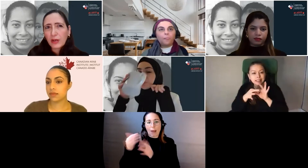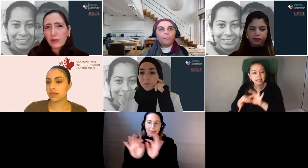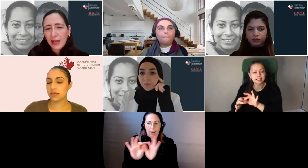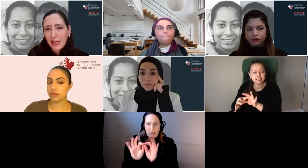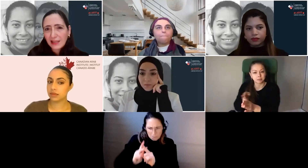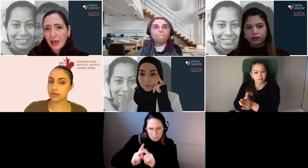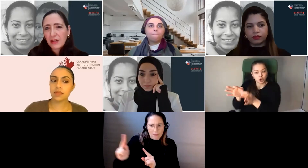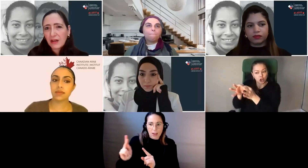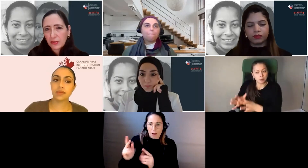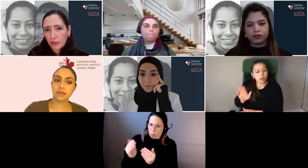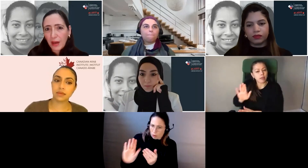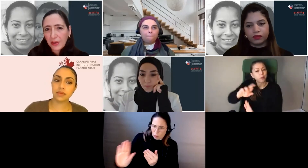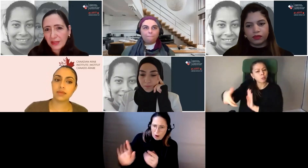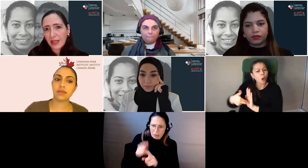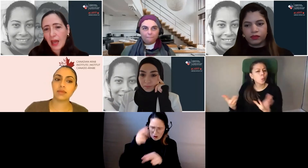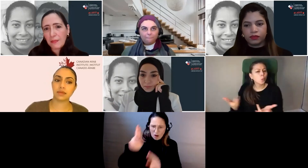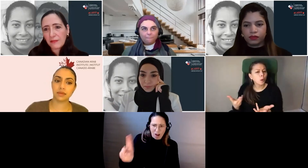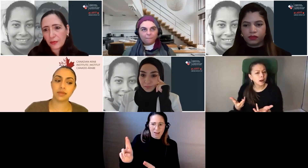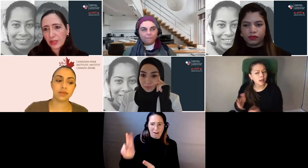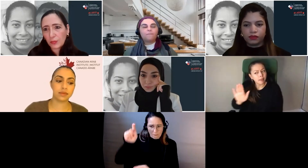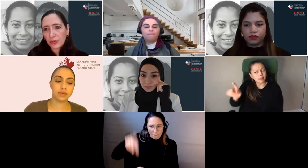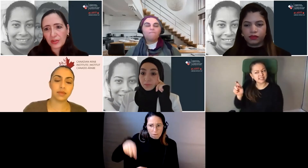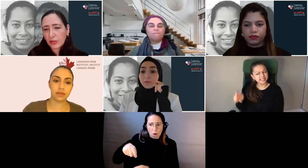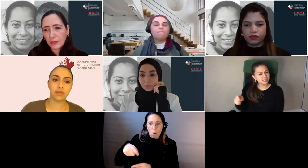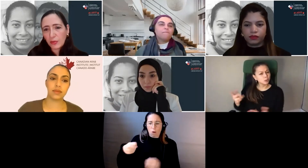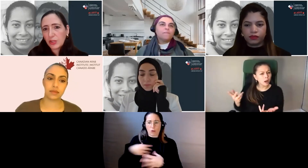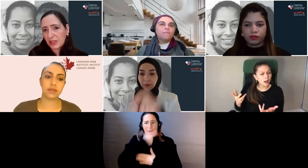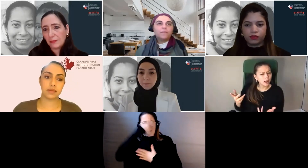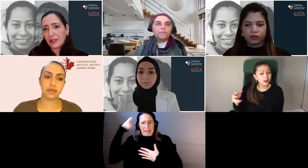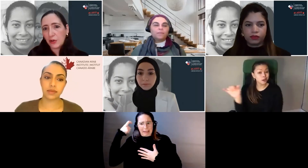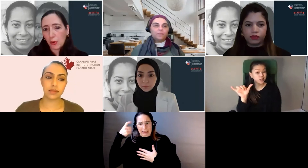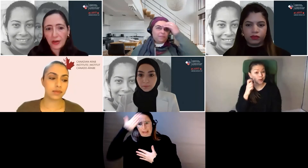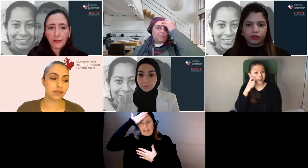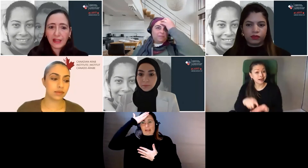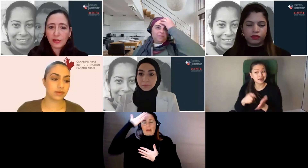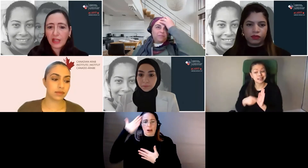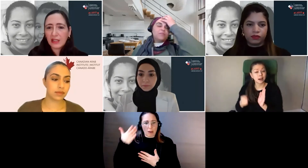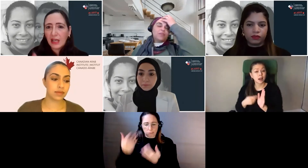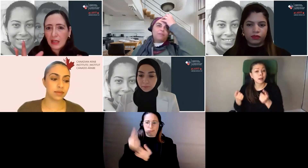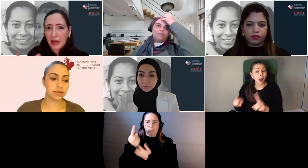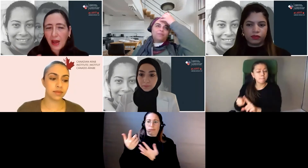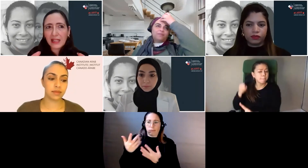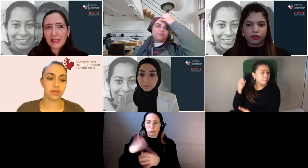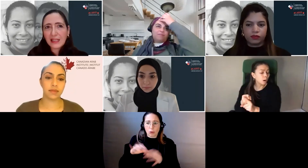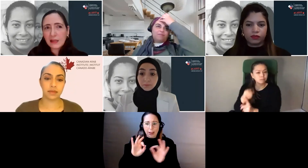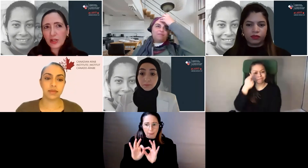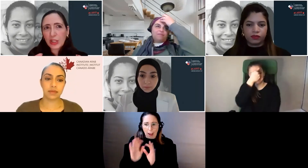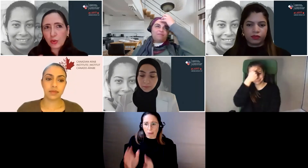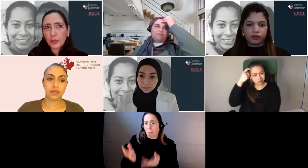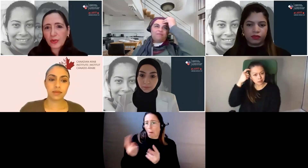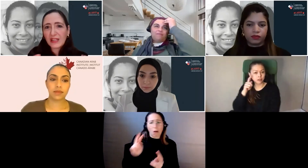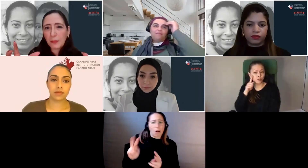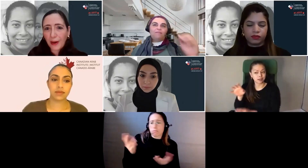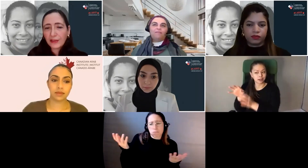also recognize that vicarious trauma that happened for interpreters, that sometimes we simply ignore it, right? So that's having a system where